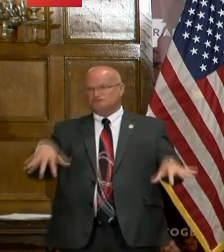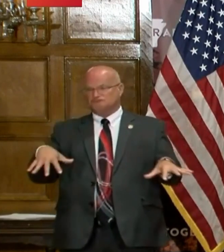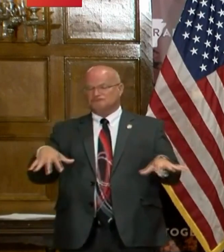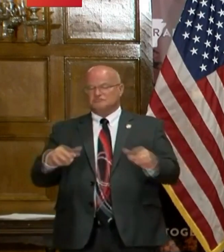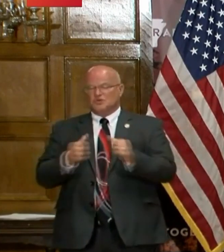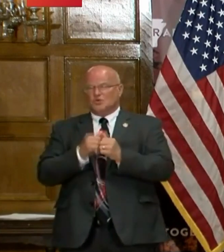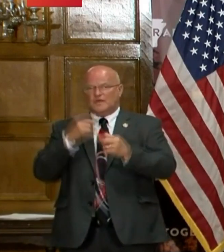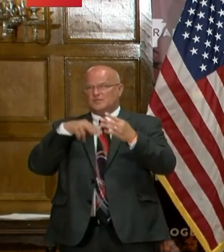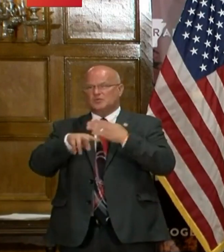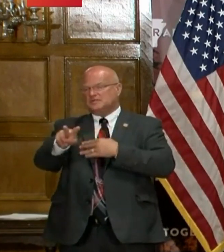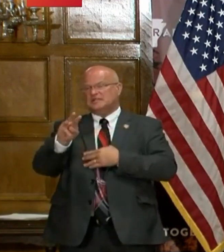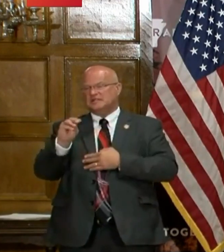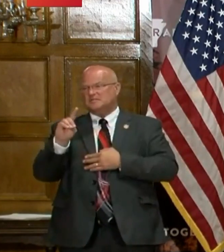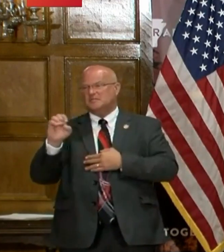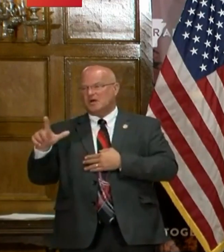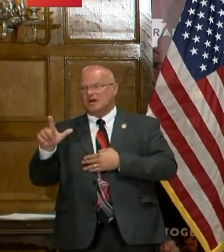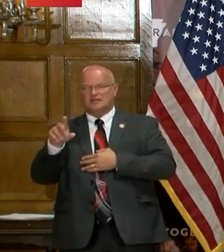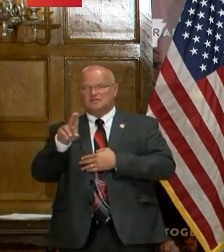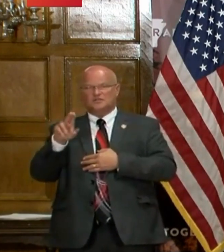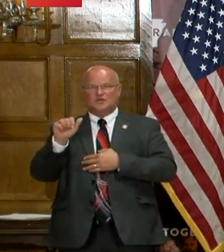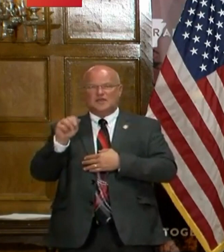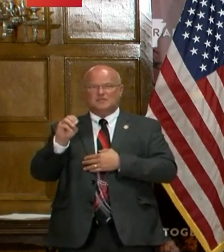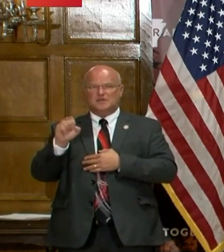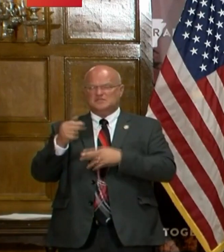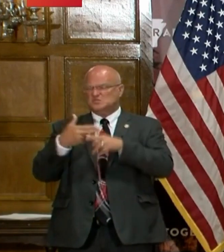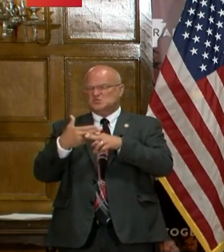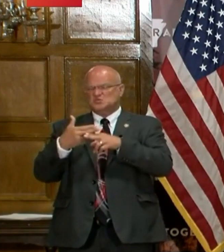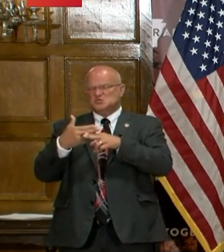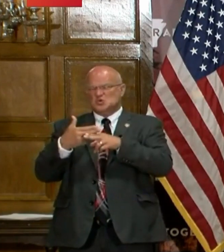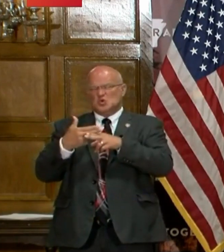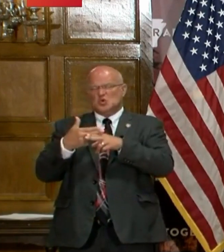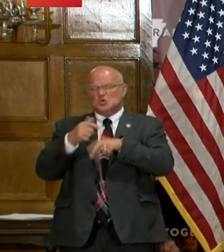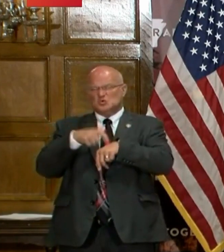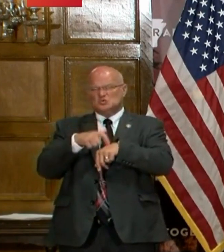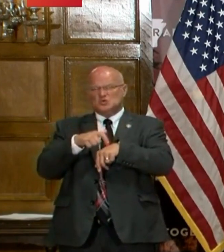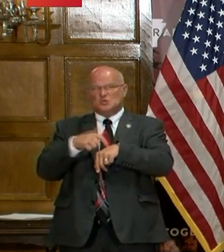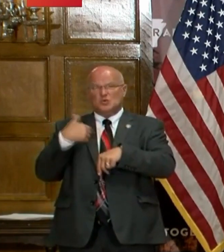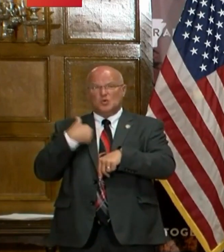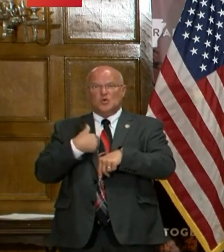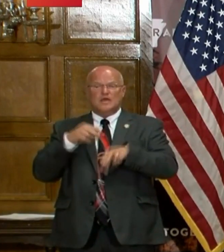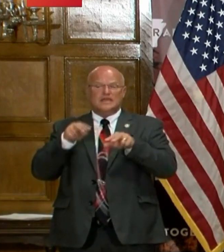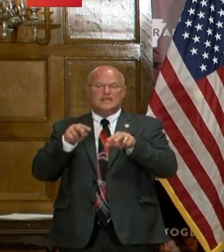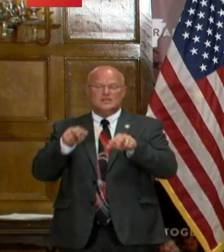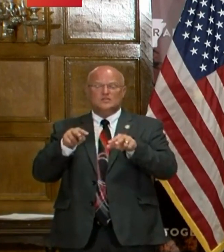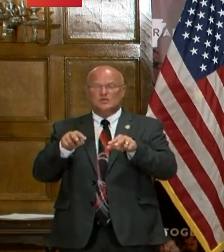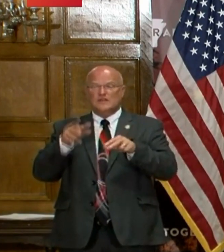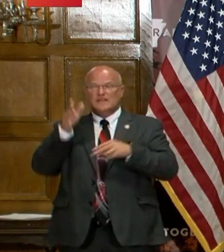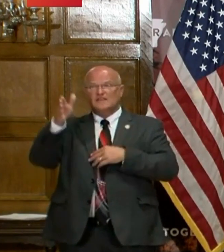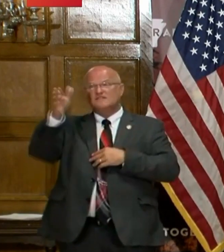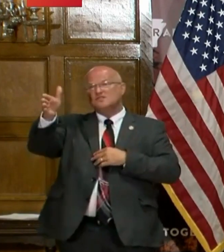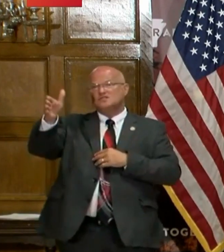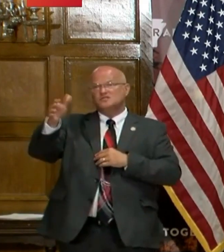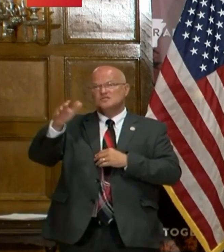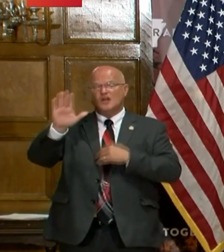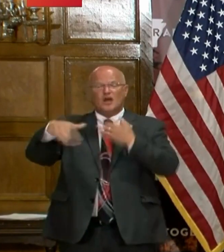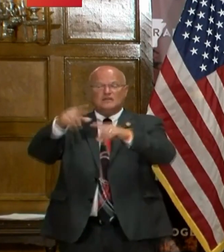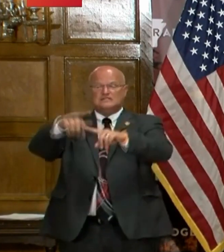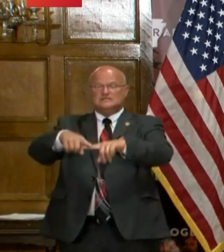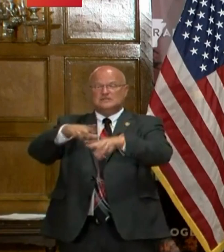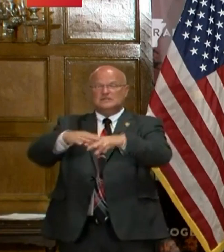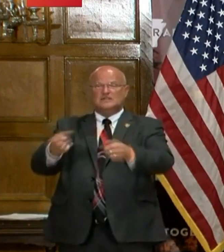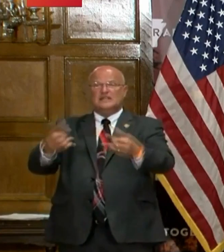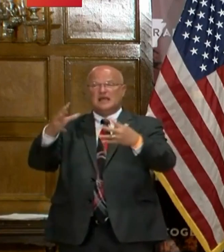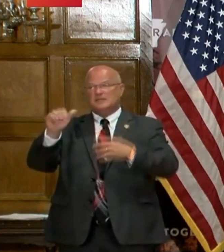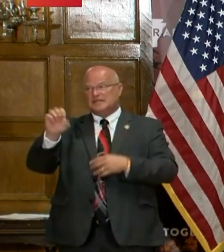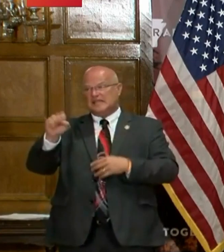No, I didn't see anything startling in the predictive model of UAMS. It was short term. I mean, we can look at